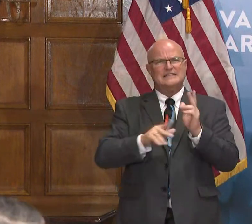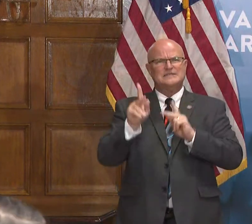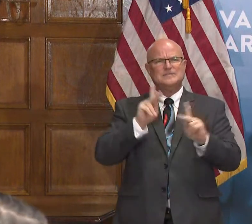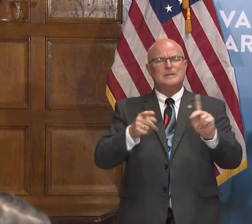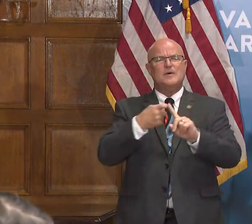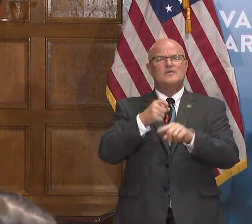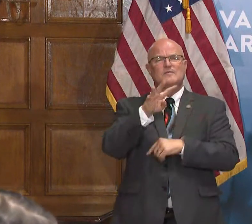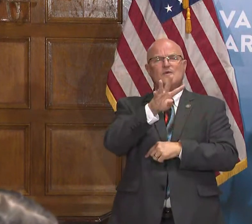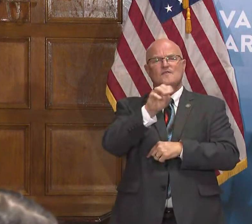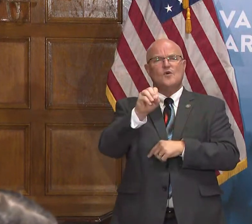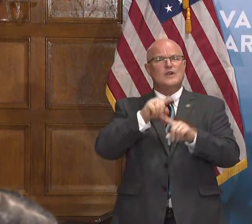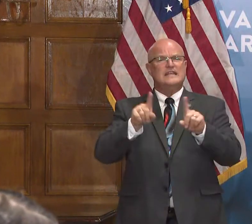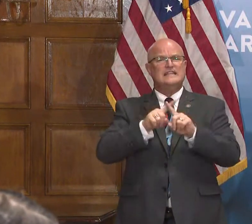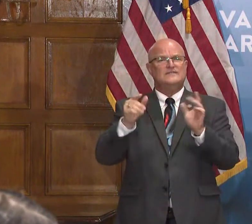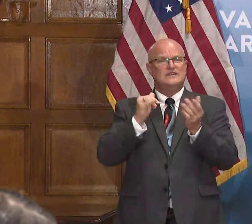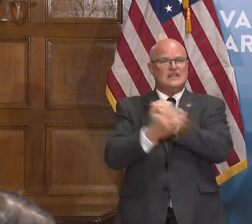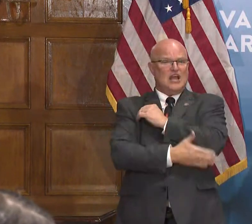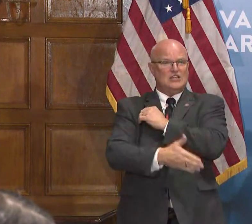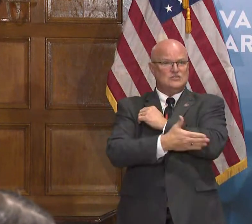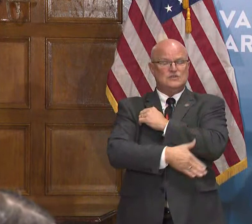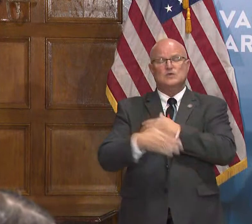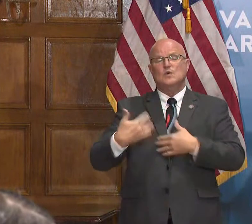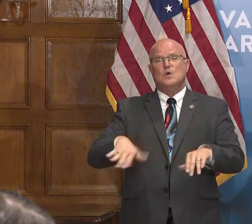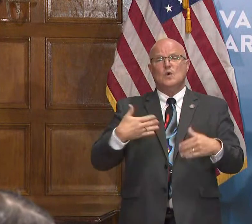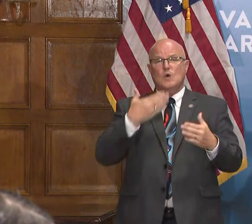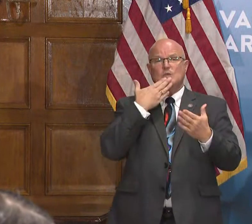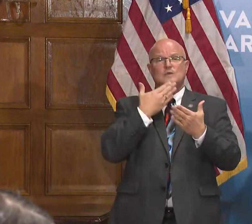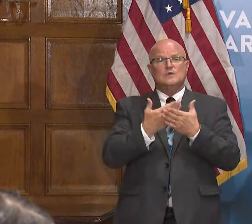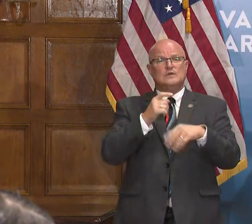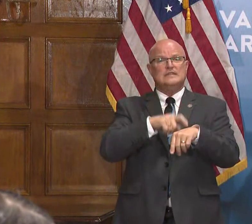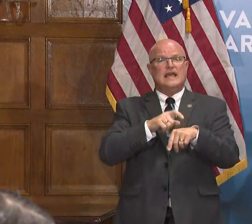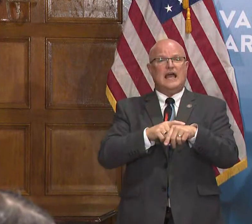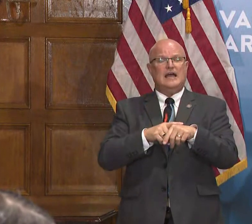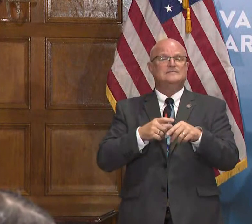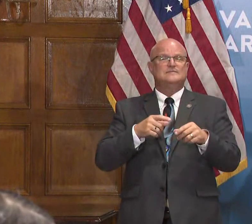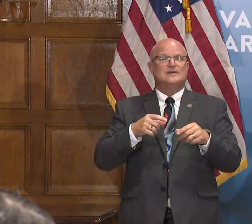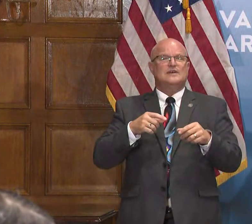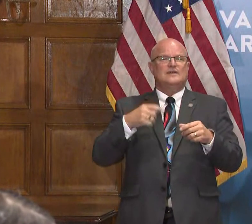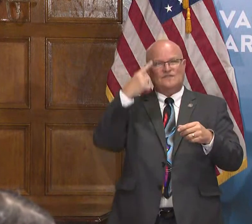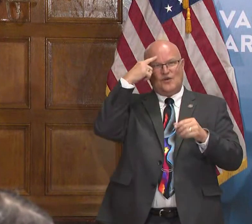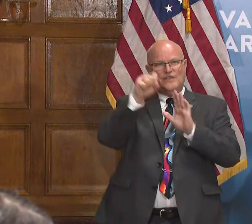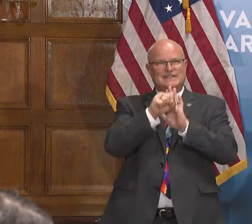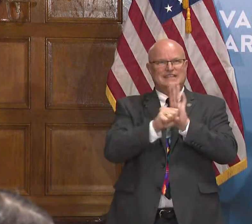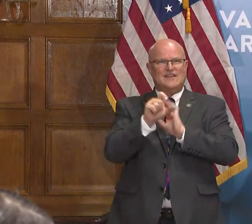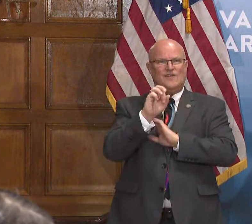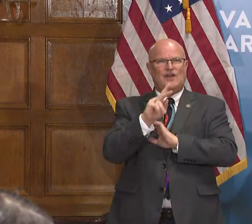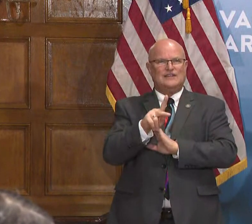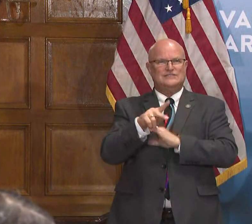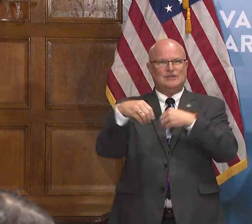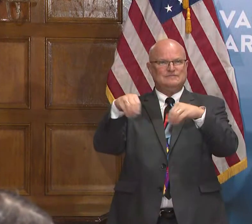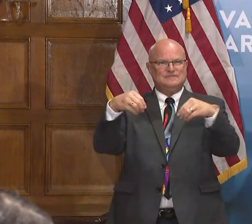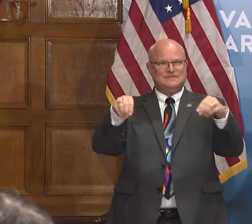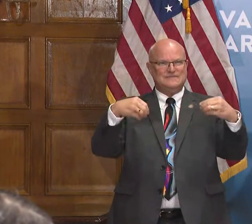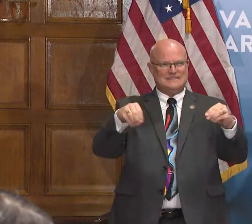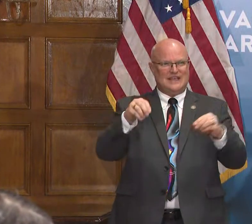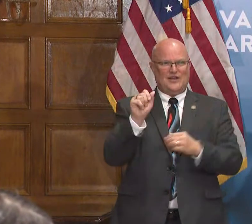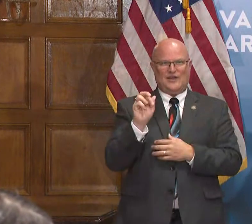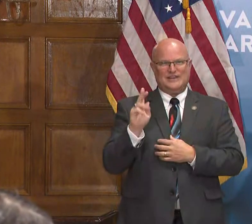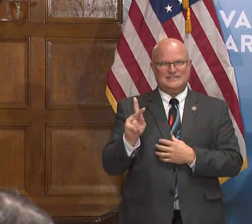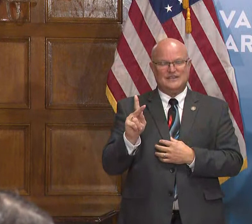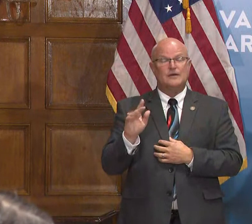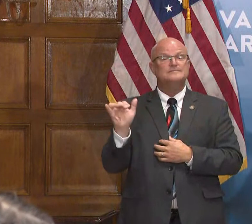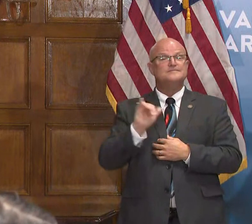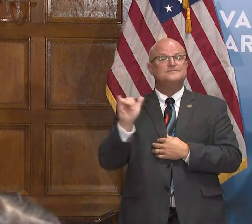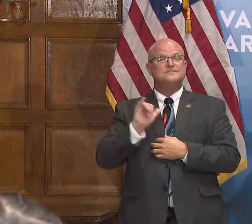40 different countries, and so it's a great marketing opportunity for the state of Arkansas. And also, I'll